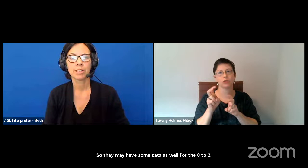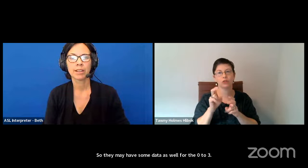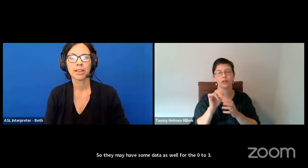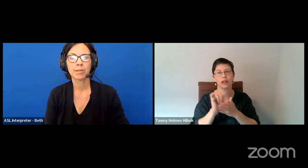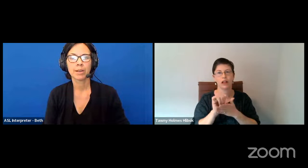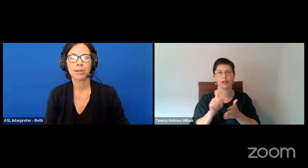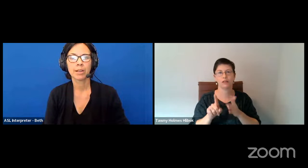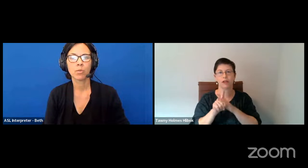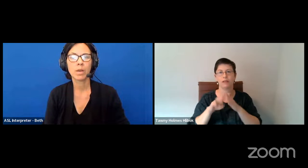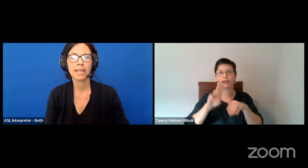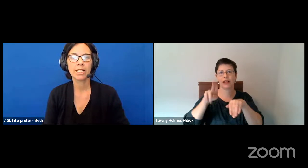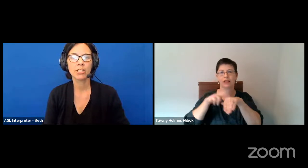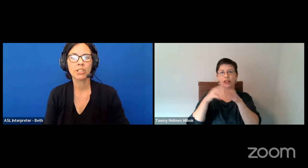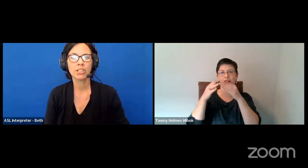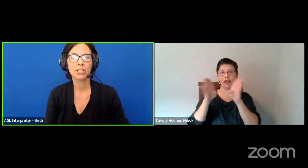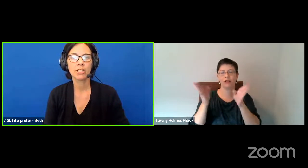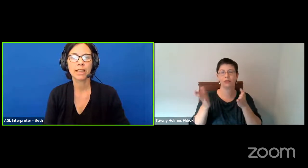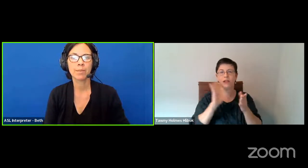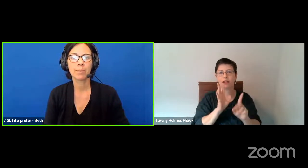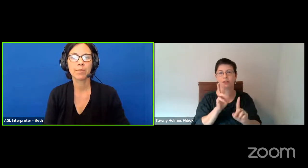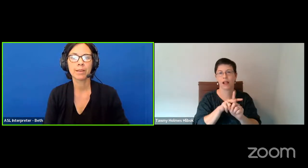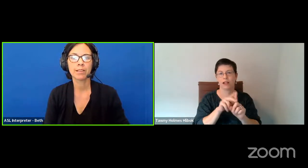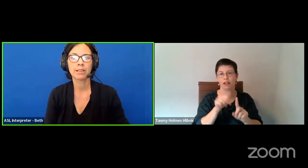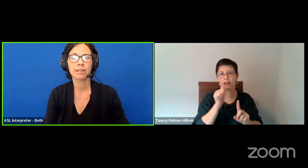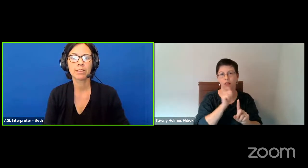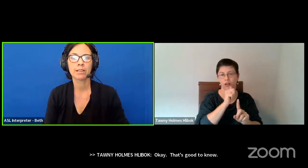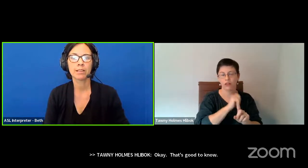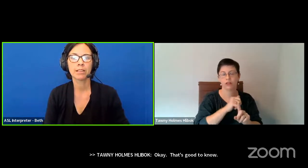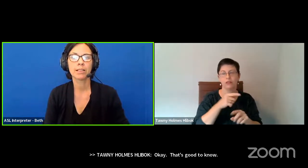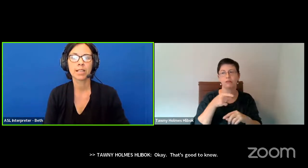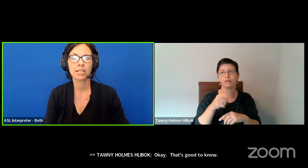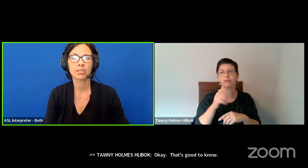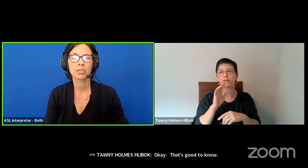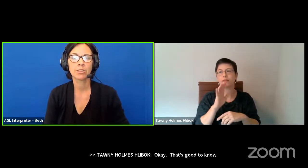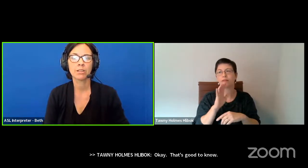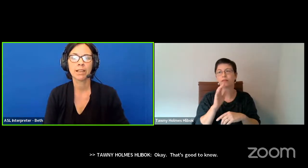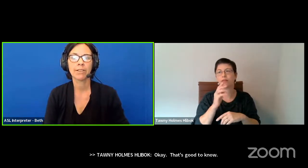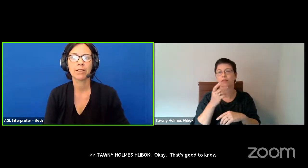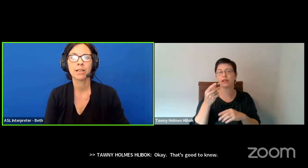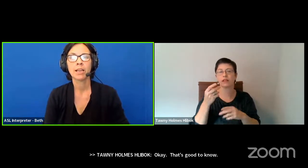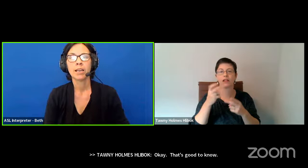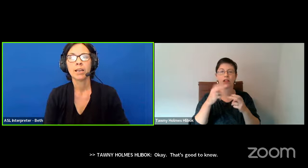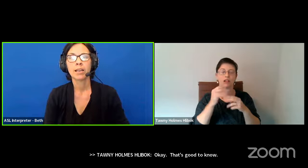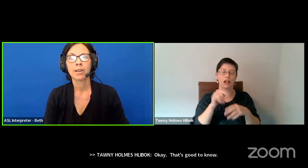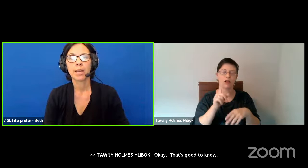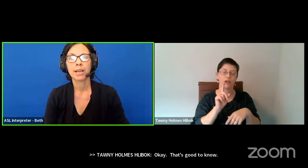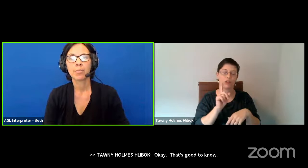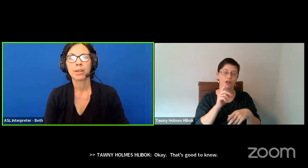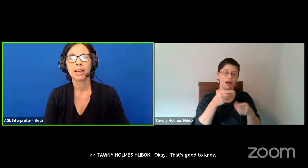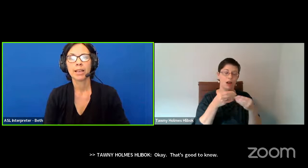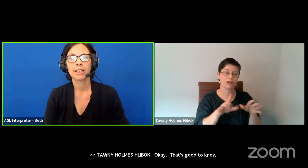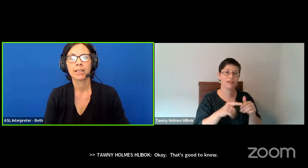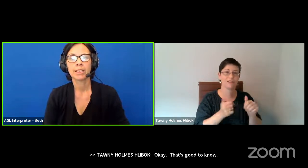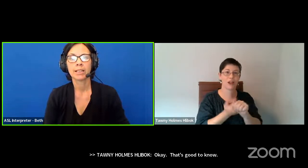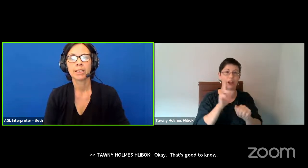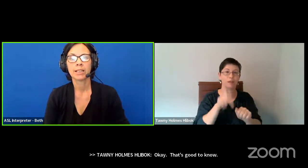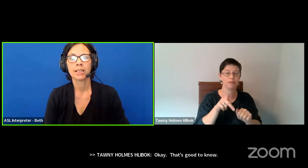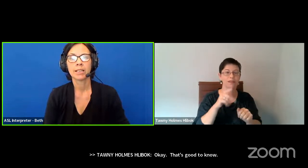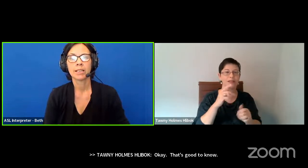I'm trying to think about one issue that came up at the national level that might